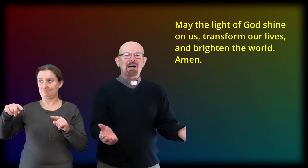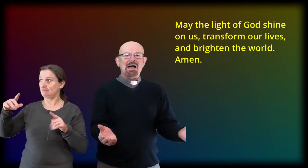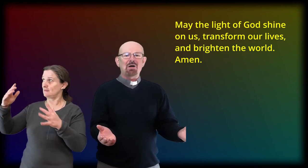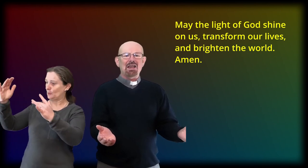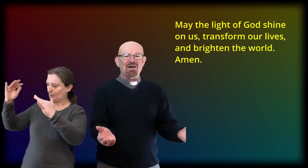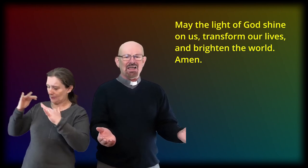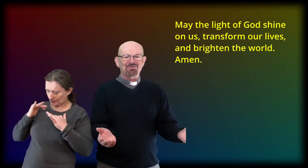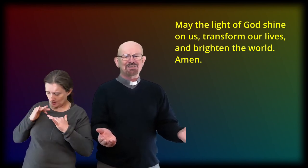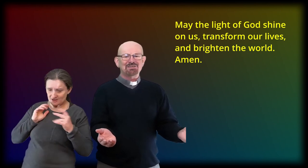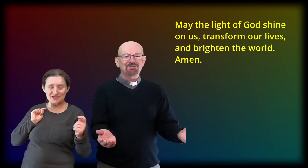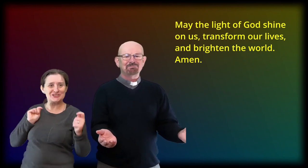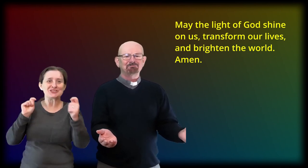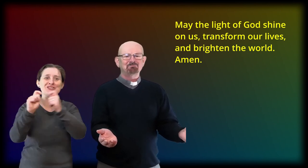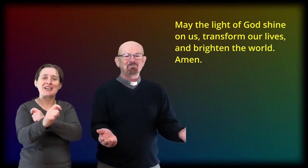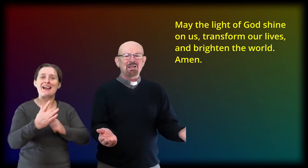transform our lives,